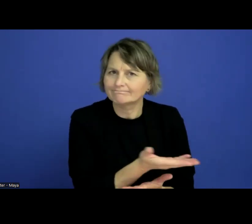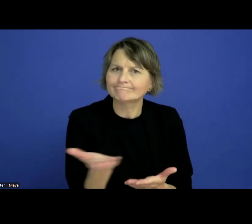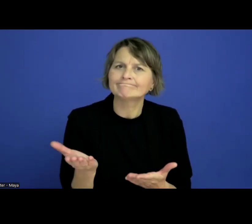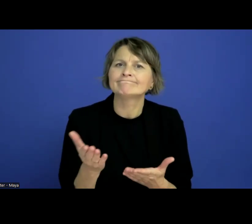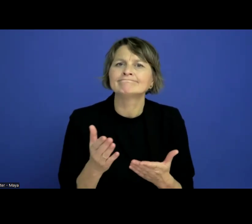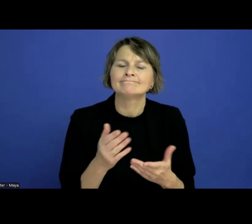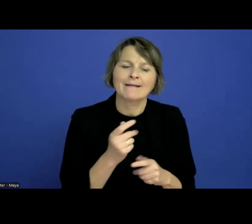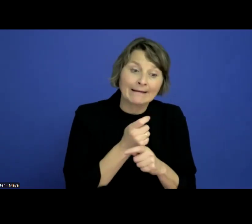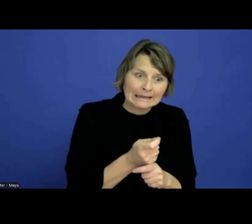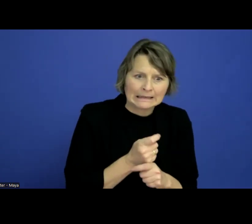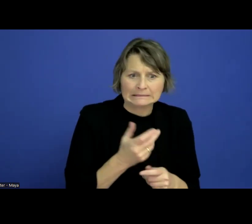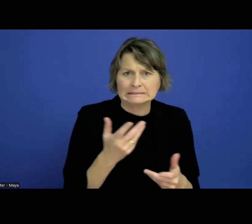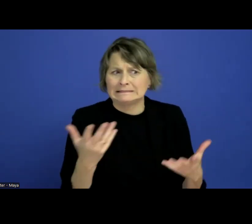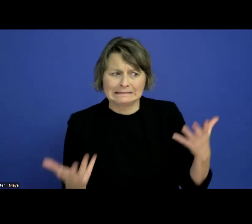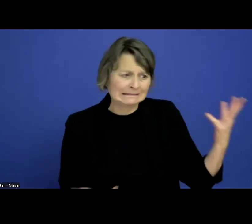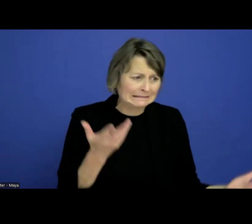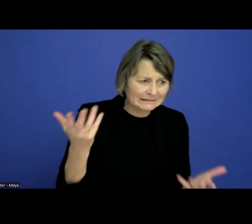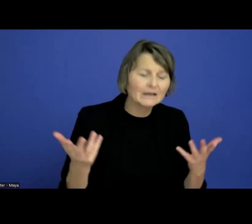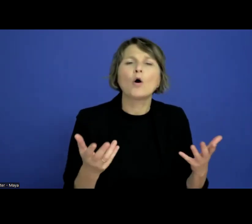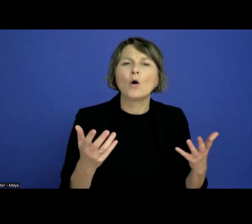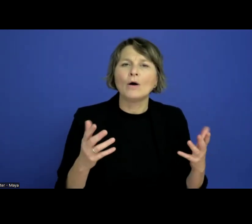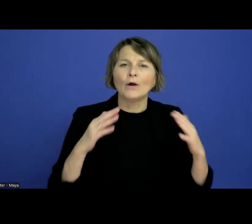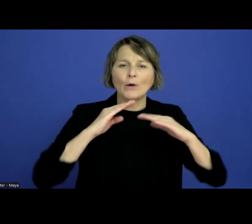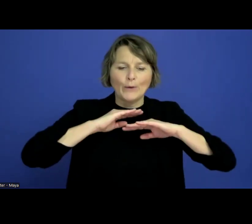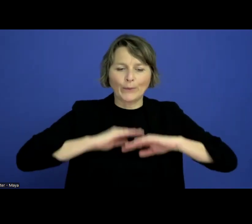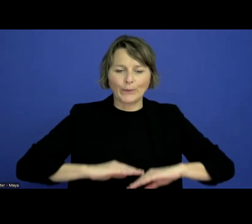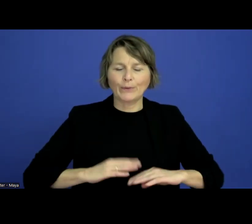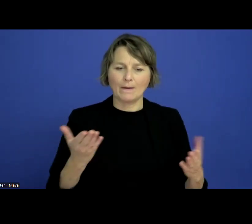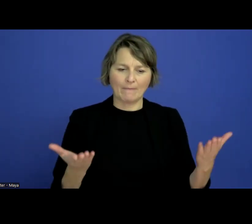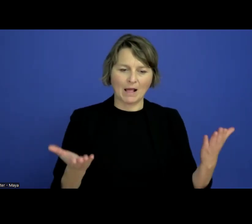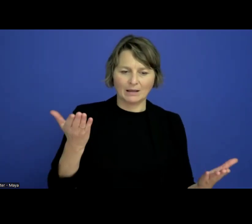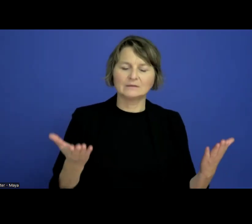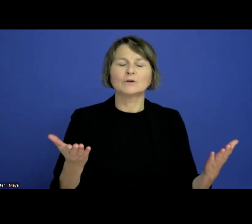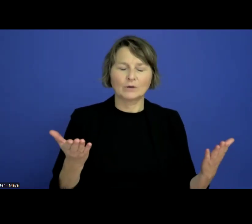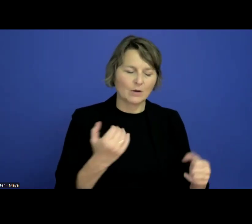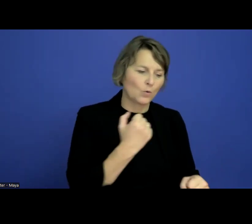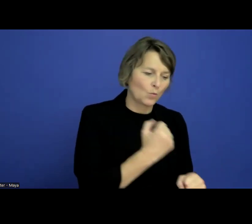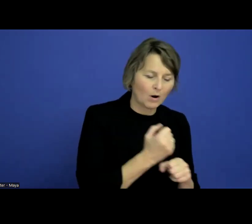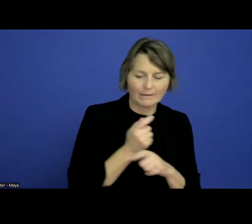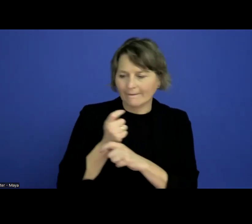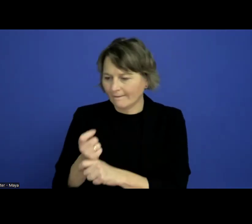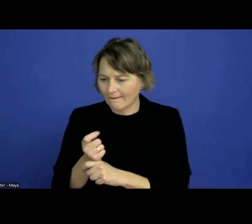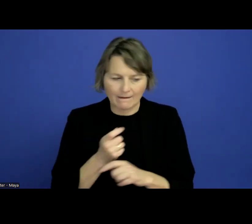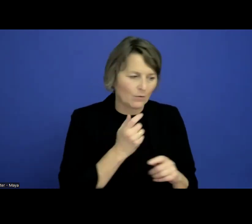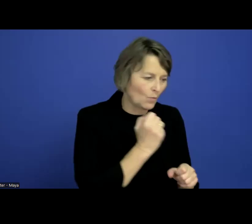caring responsibilities of some of our employees with their normal work